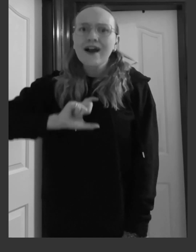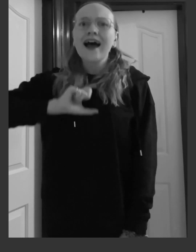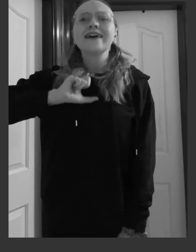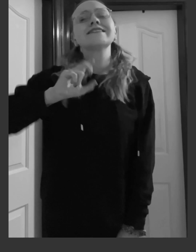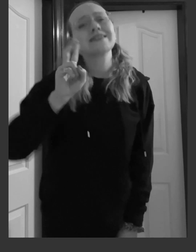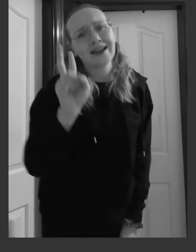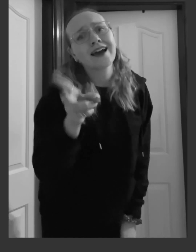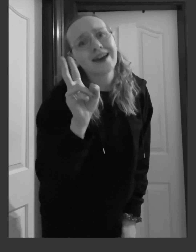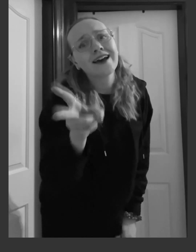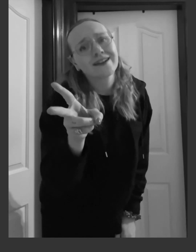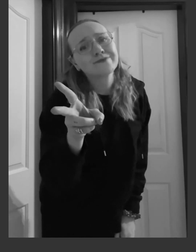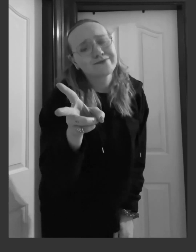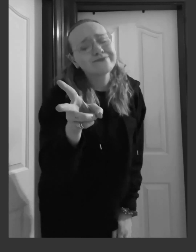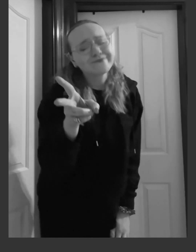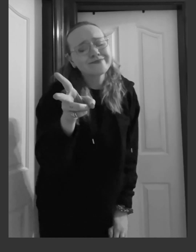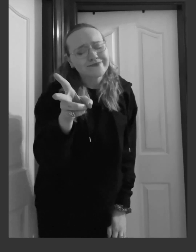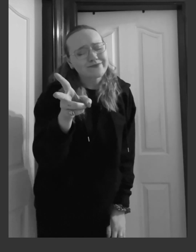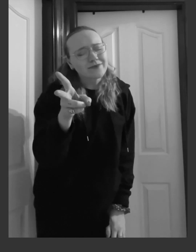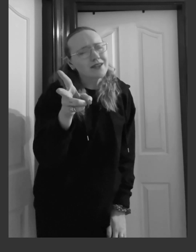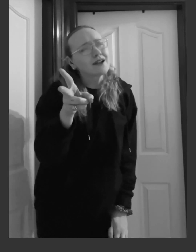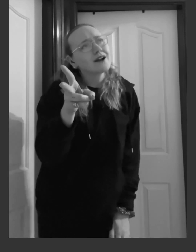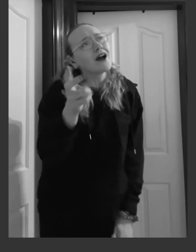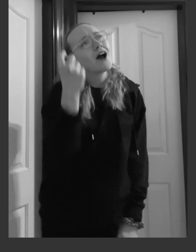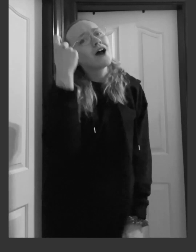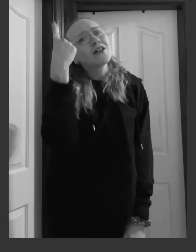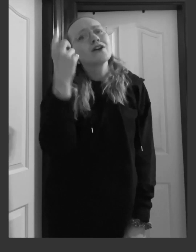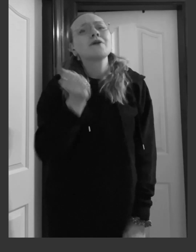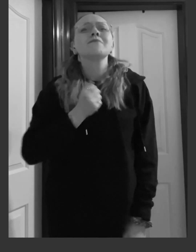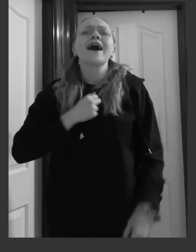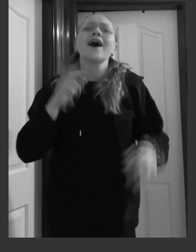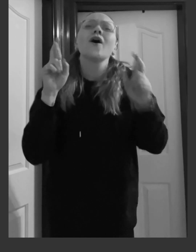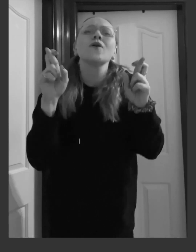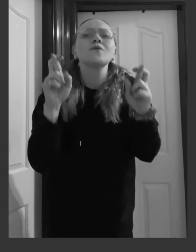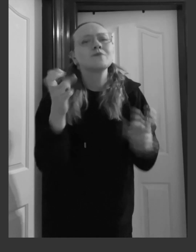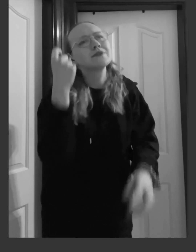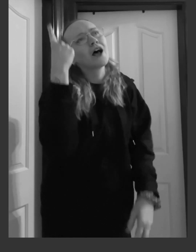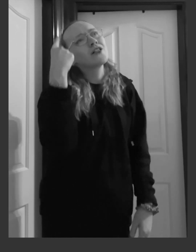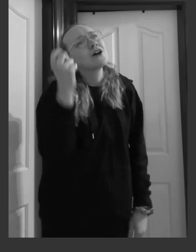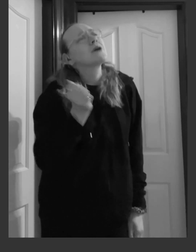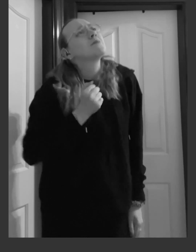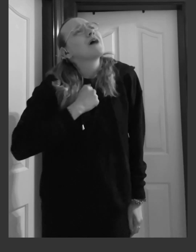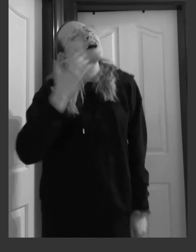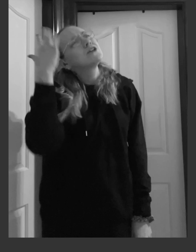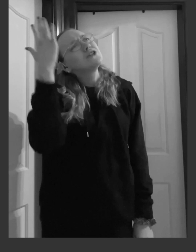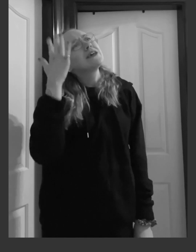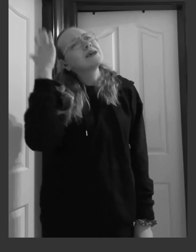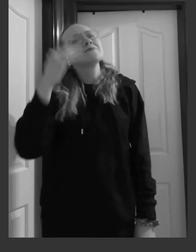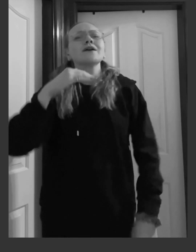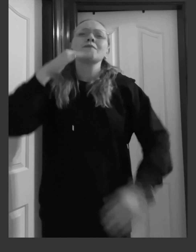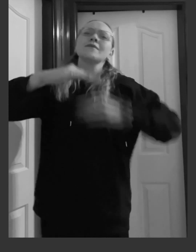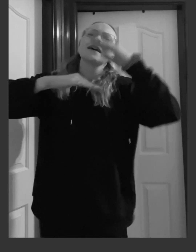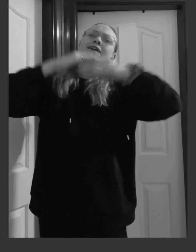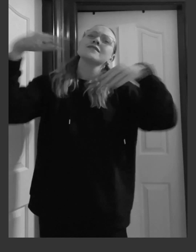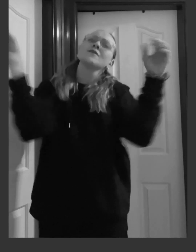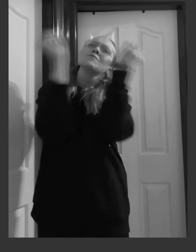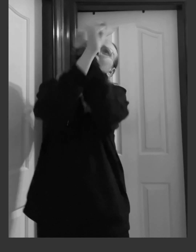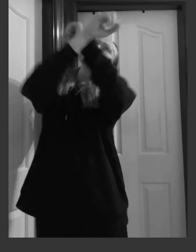again Look at my hopes, look at my dreams Building bridges